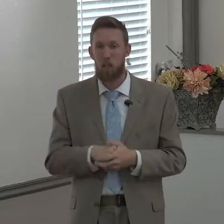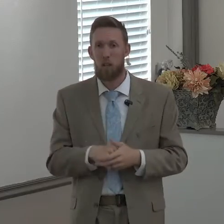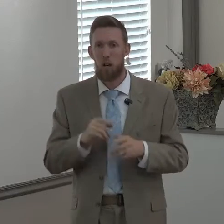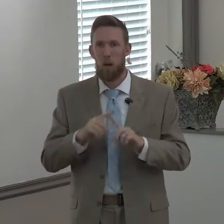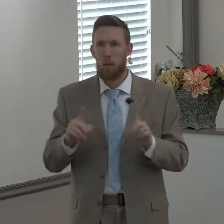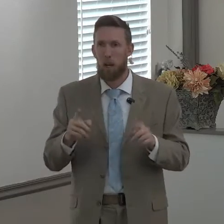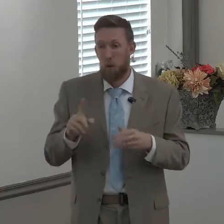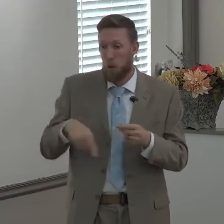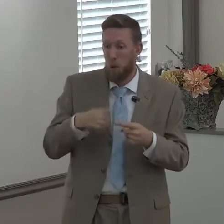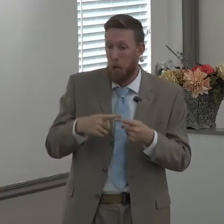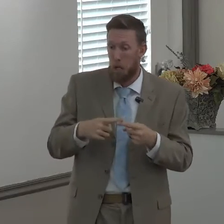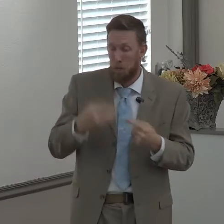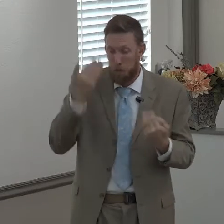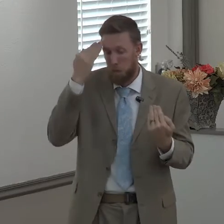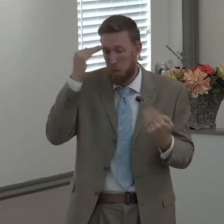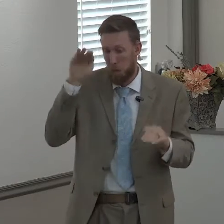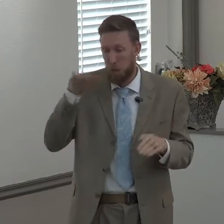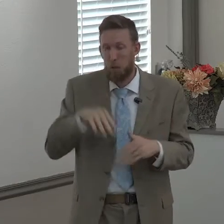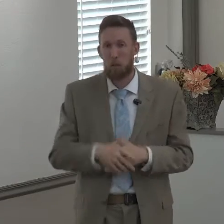He did get saved,